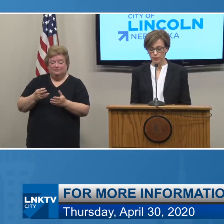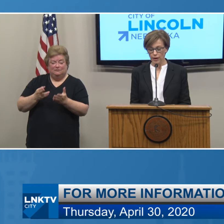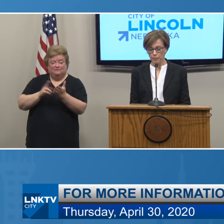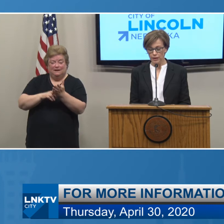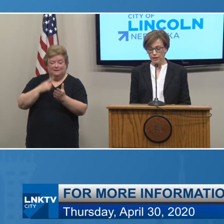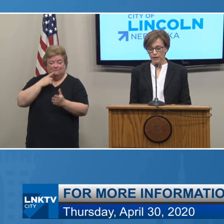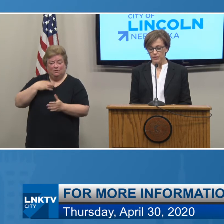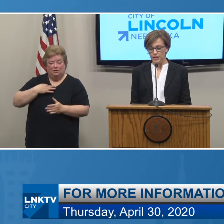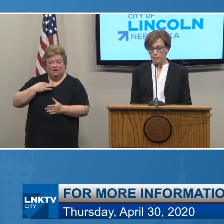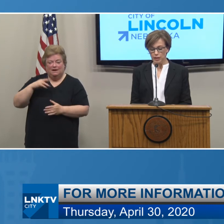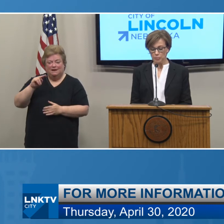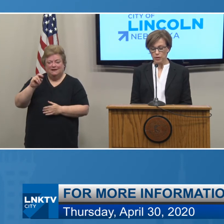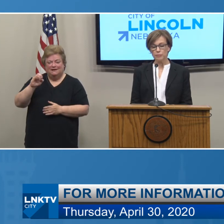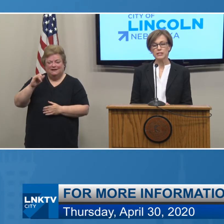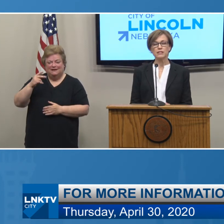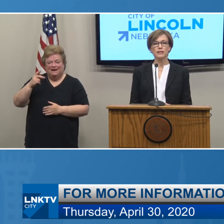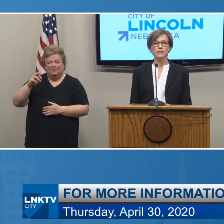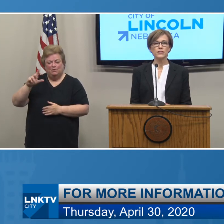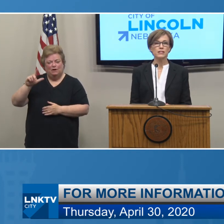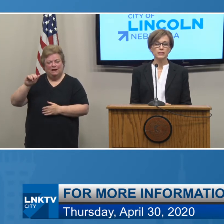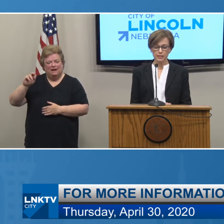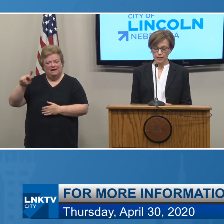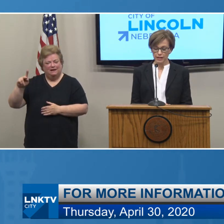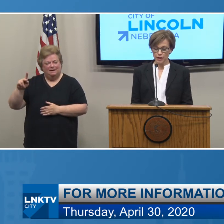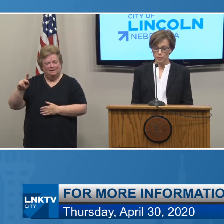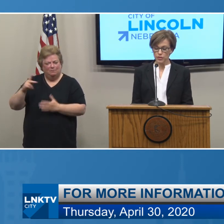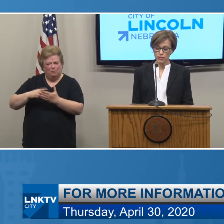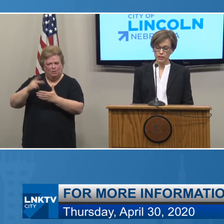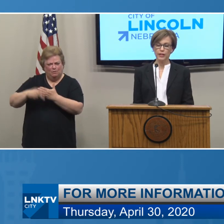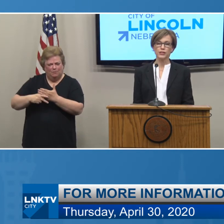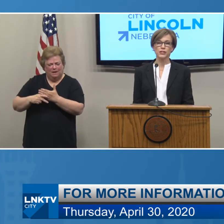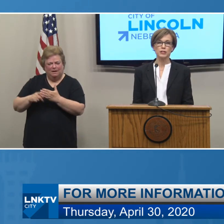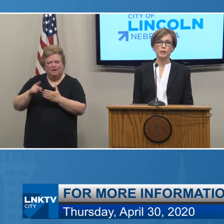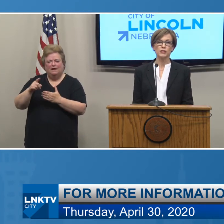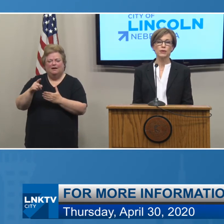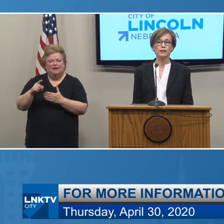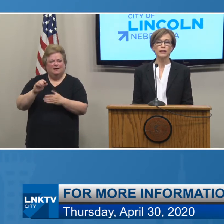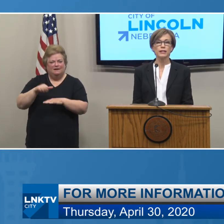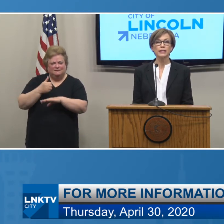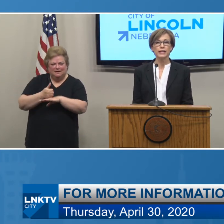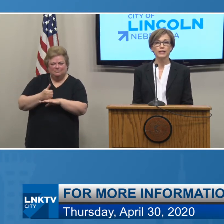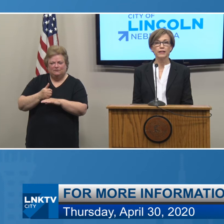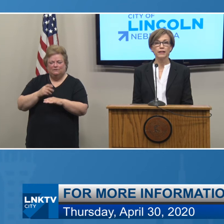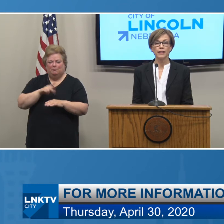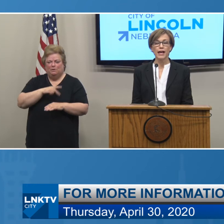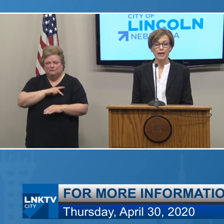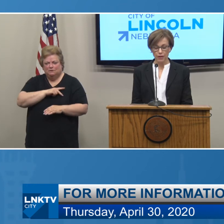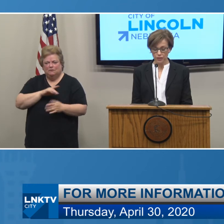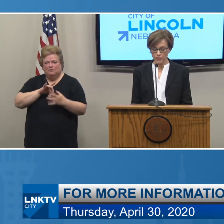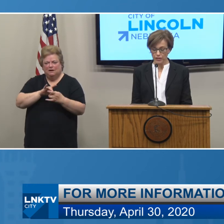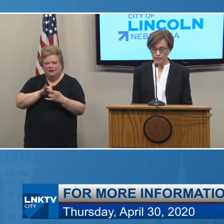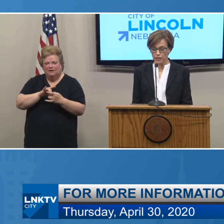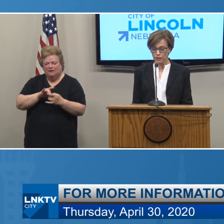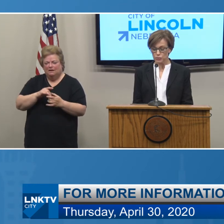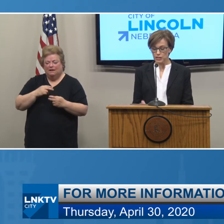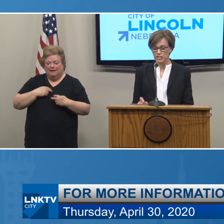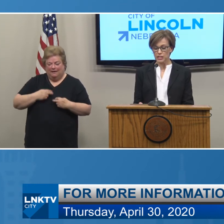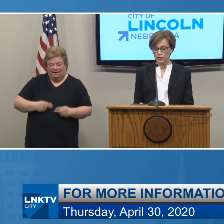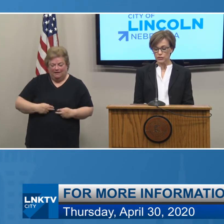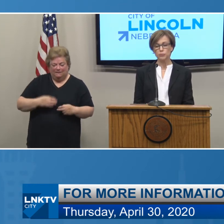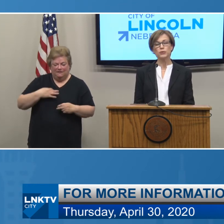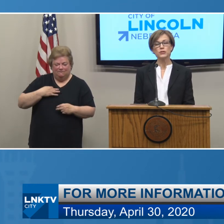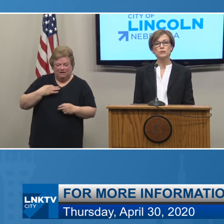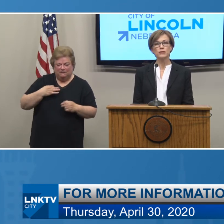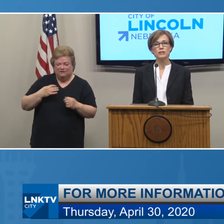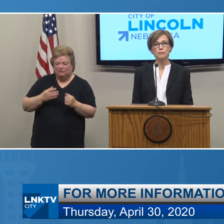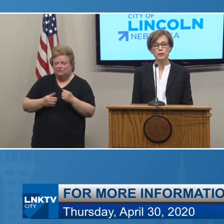NeighborLink program. The NeighborLink program is designed to facilitate personal connections by directly linking healthy volunteers with